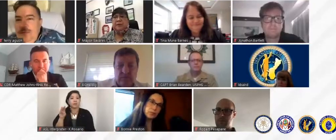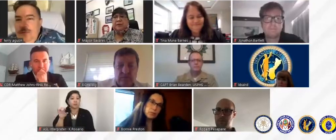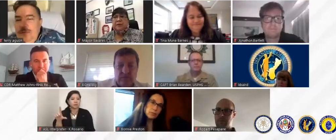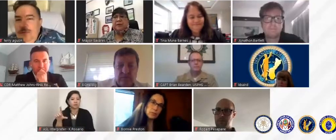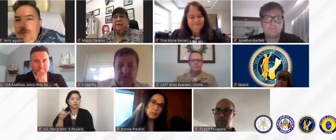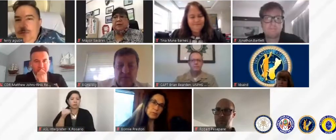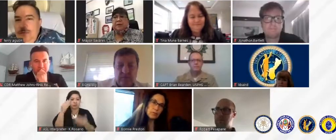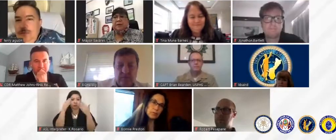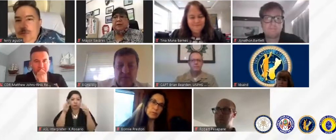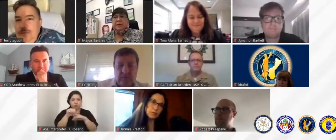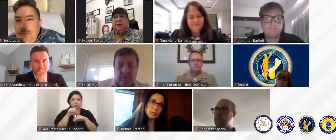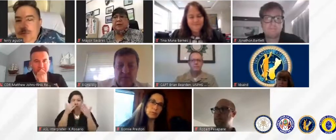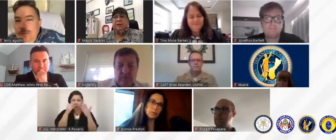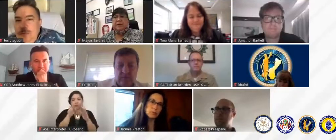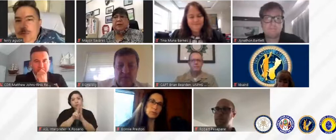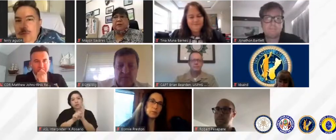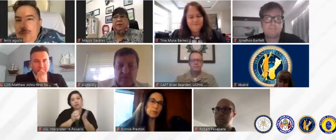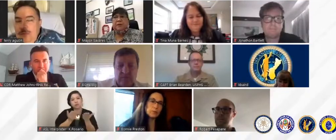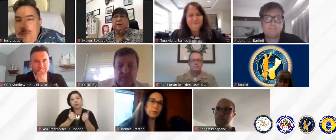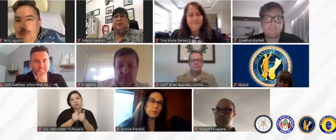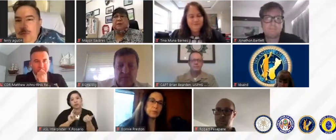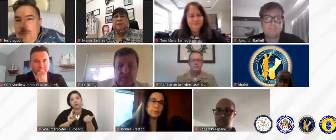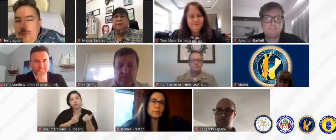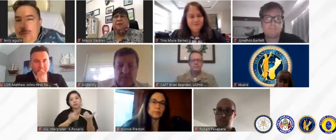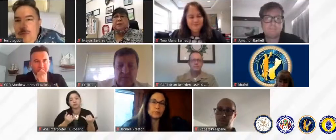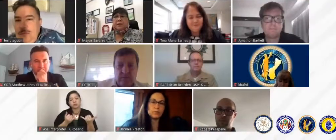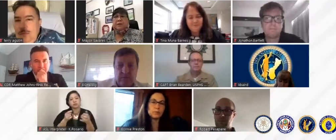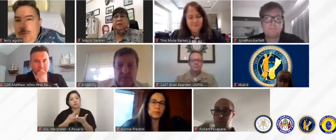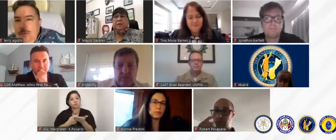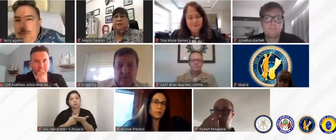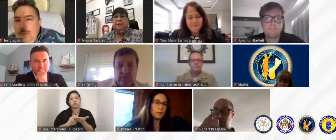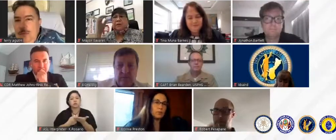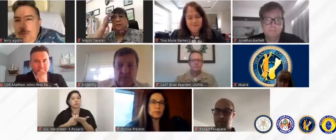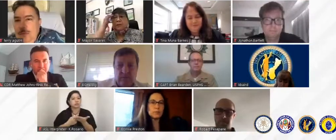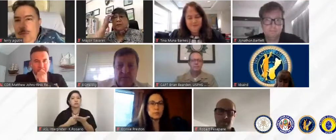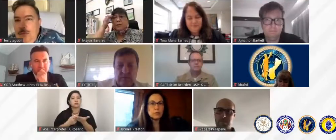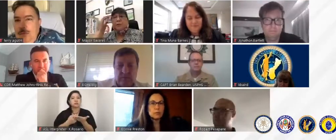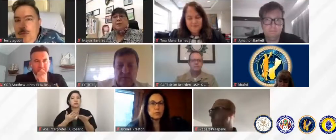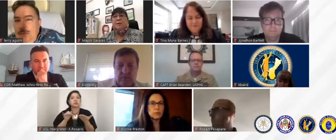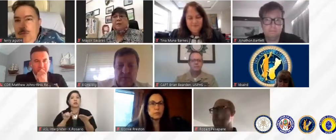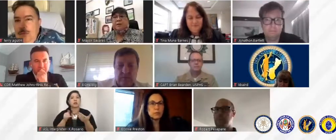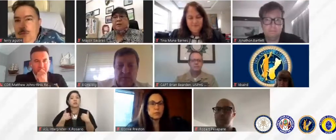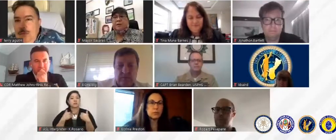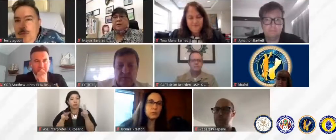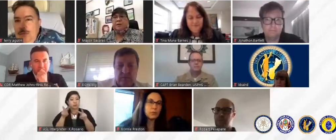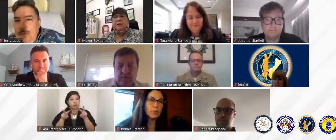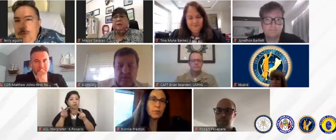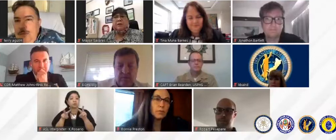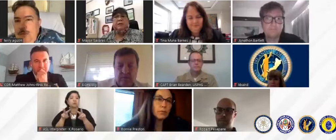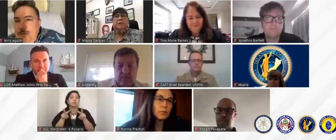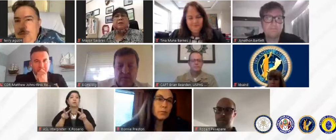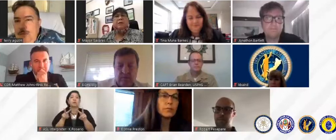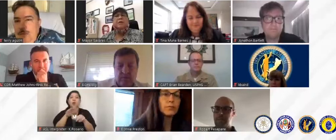of the United States, is here with us to discuss the trends and data that have been observed across the United